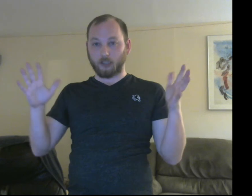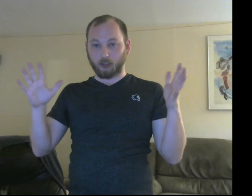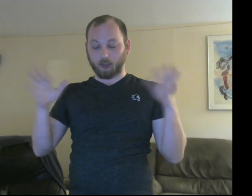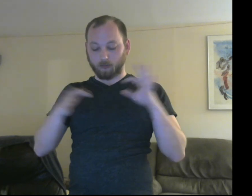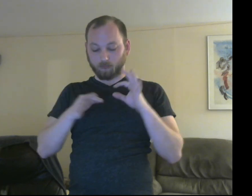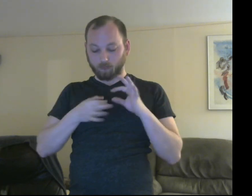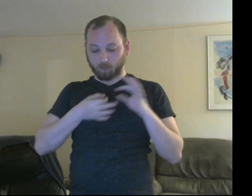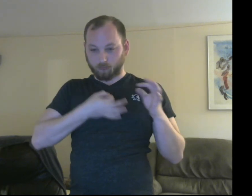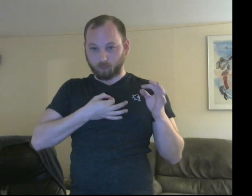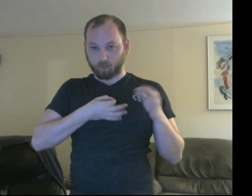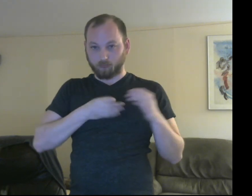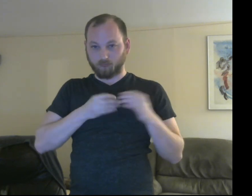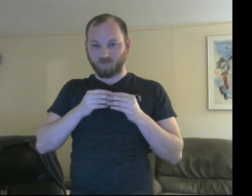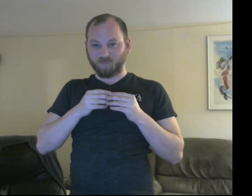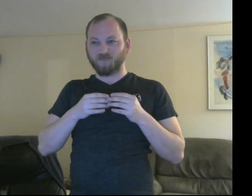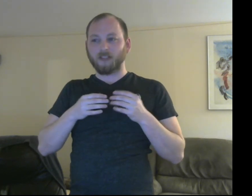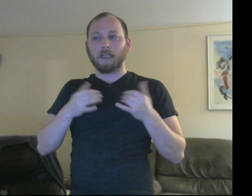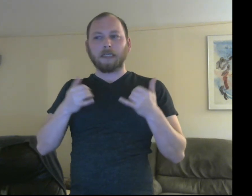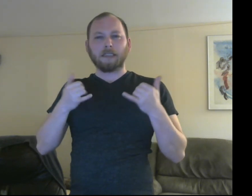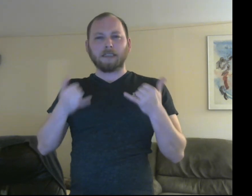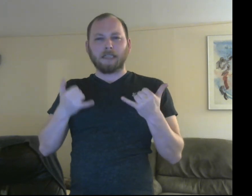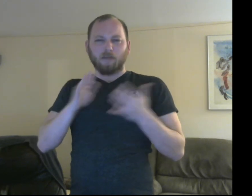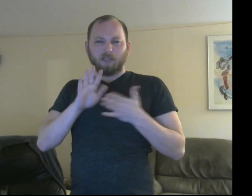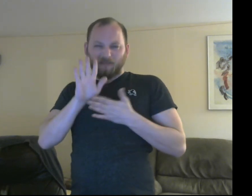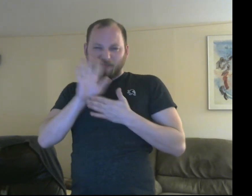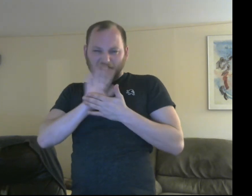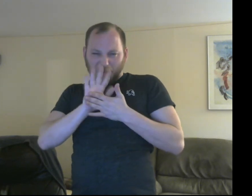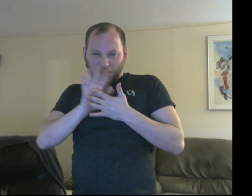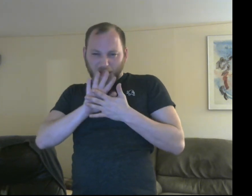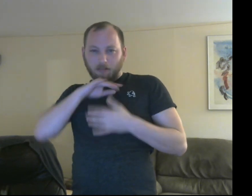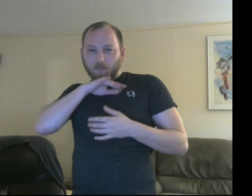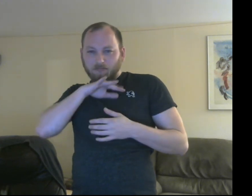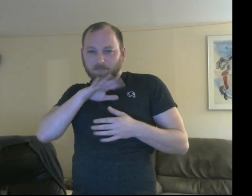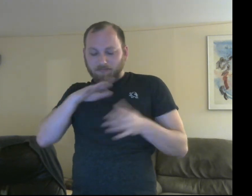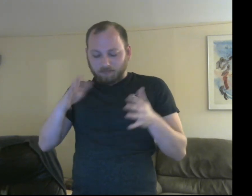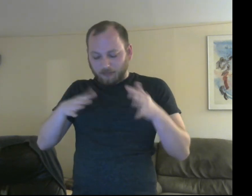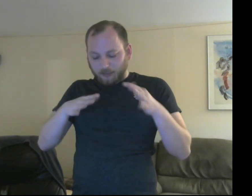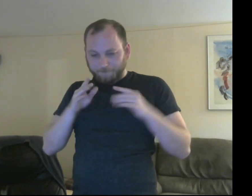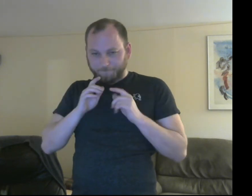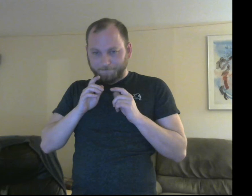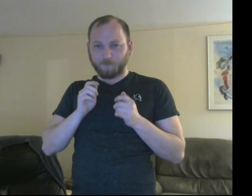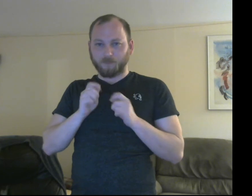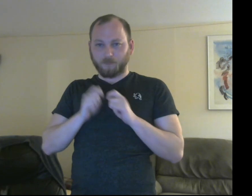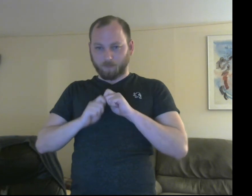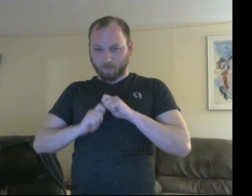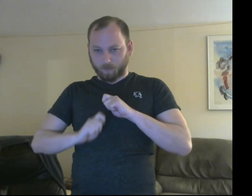It's a little sloppy now, but as you tighten, you'll kind of see that traditional triangular shape